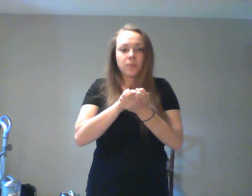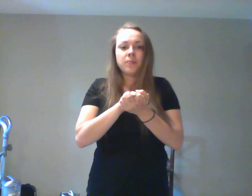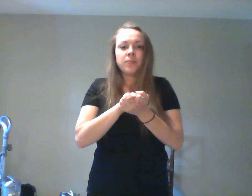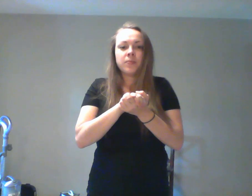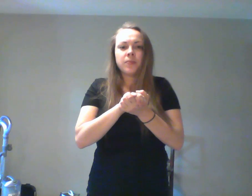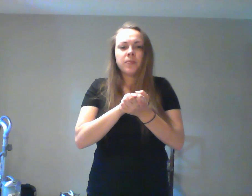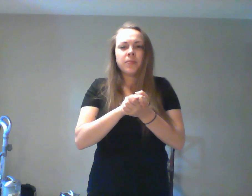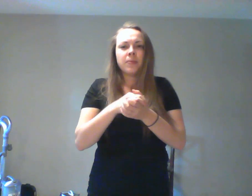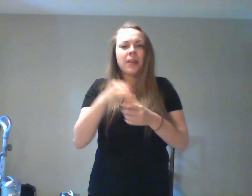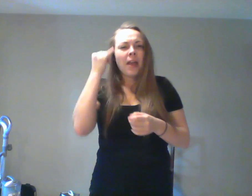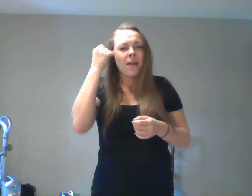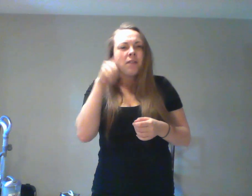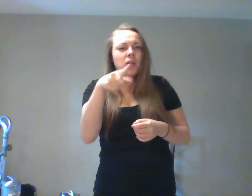think you know what a main idea is.